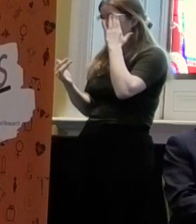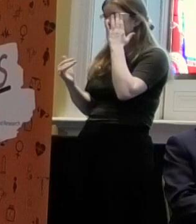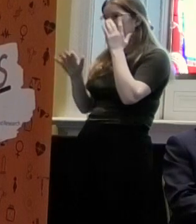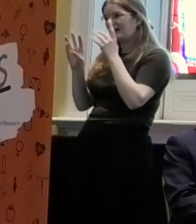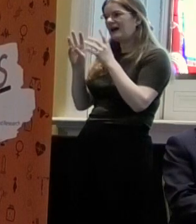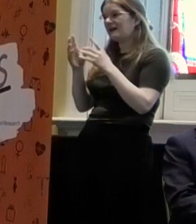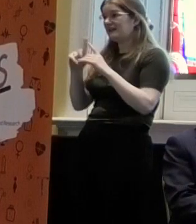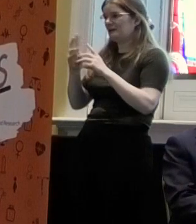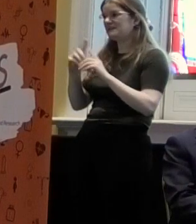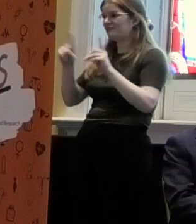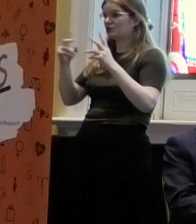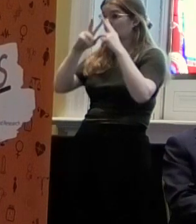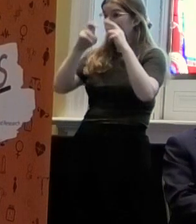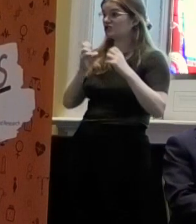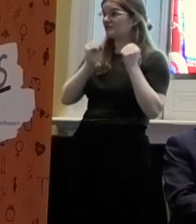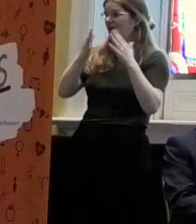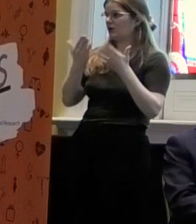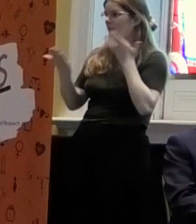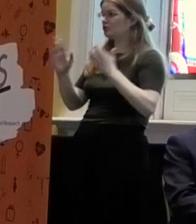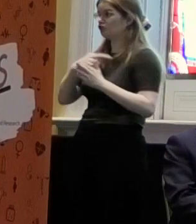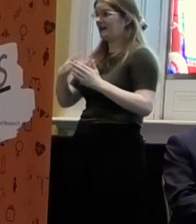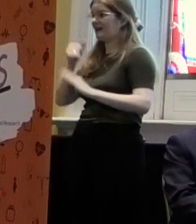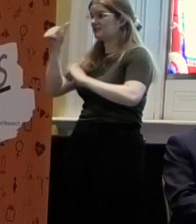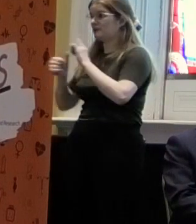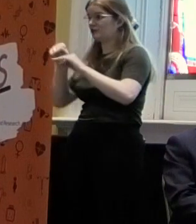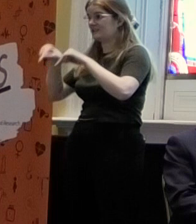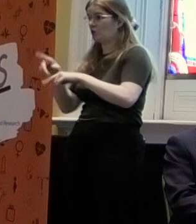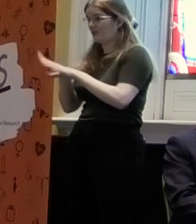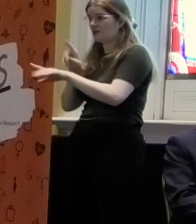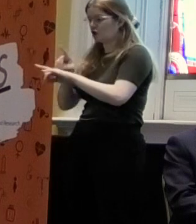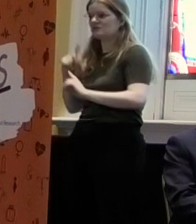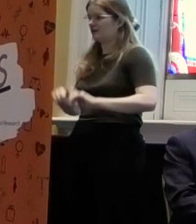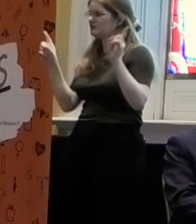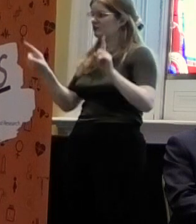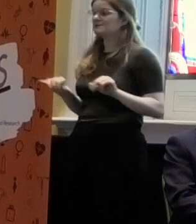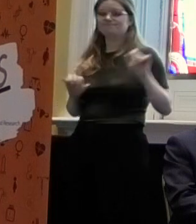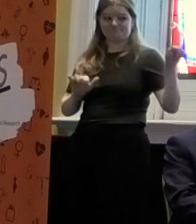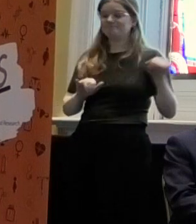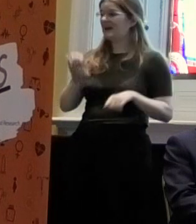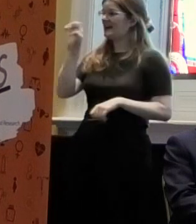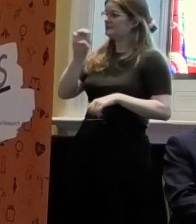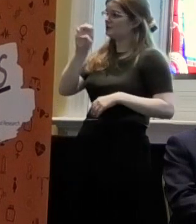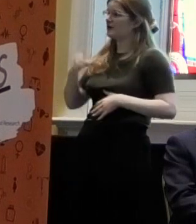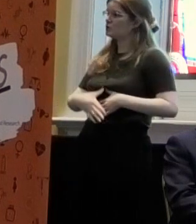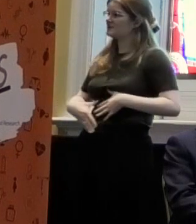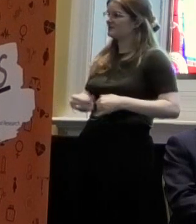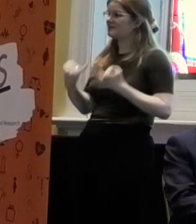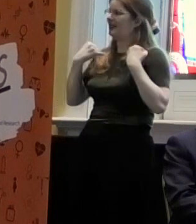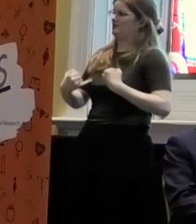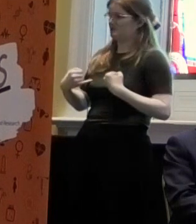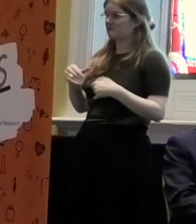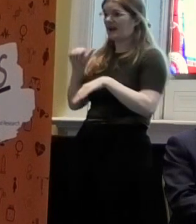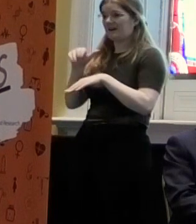research and practice. So what's been happening in that space in Ireland? So endometriosis is a condition that